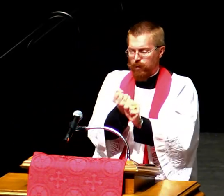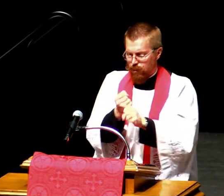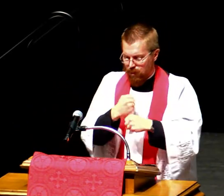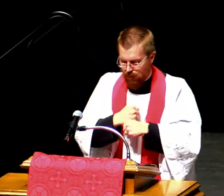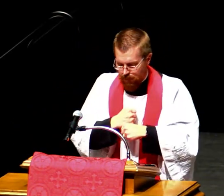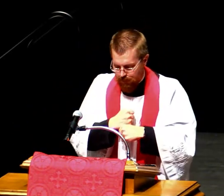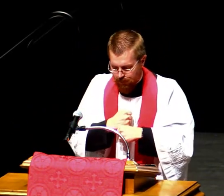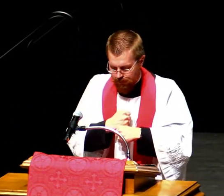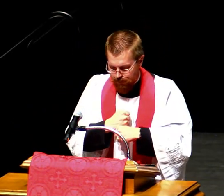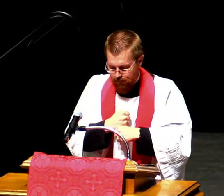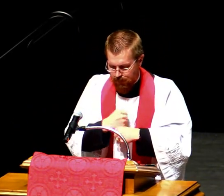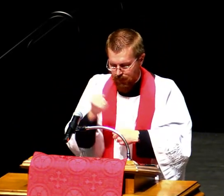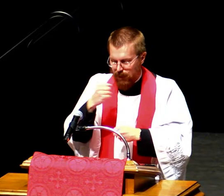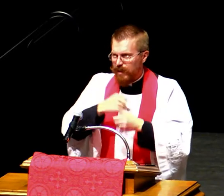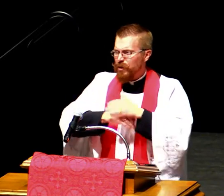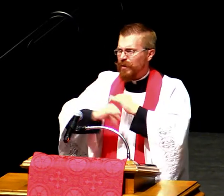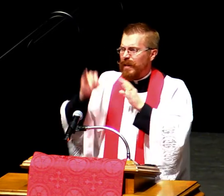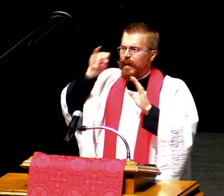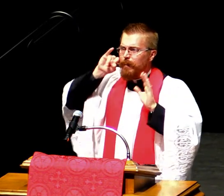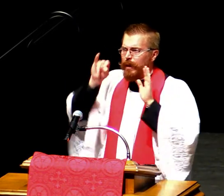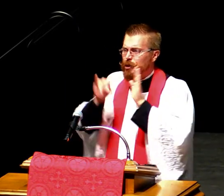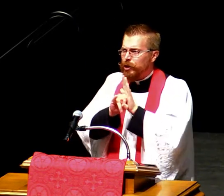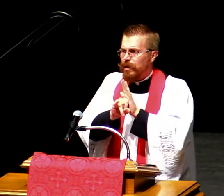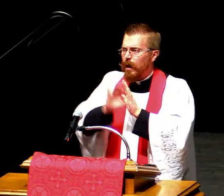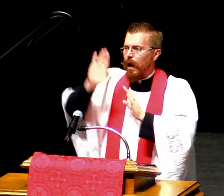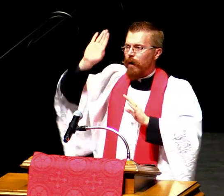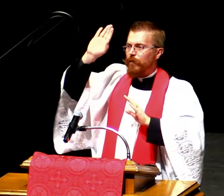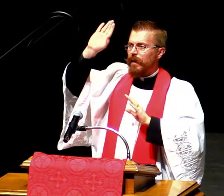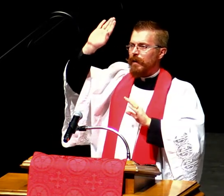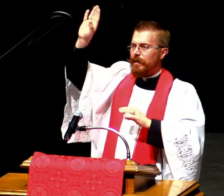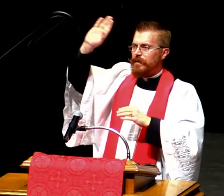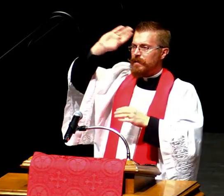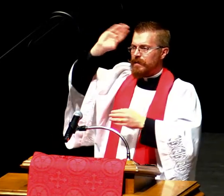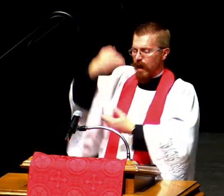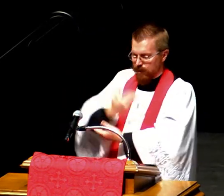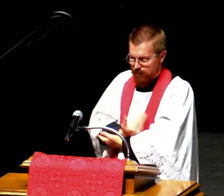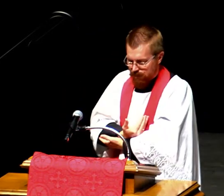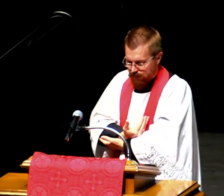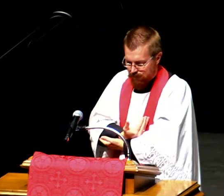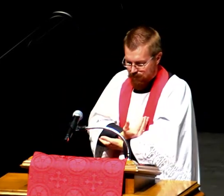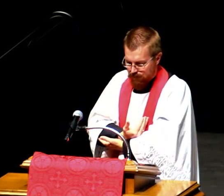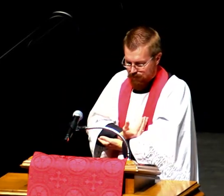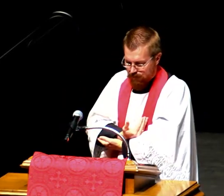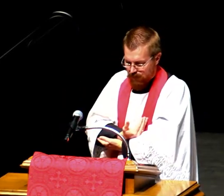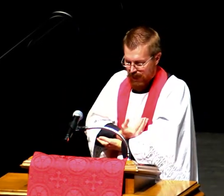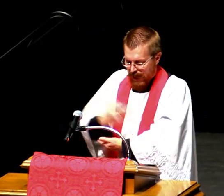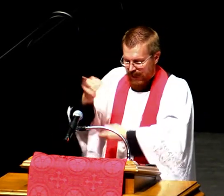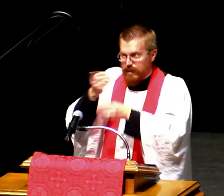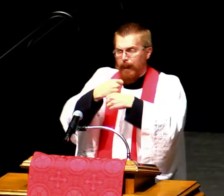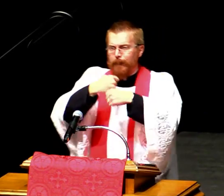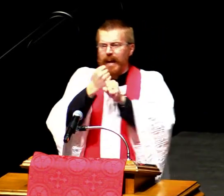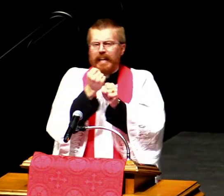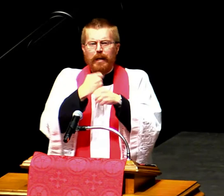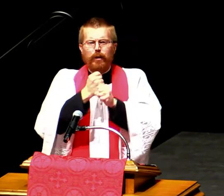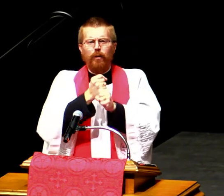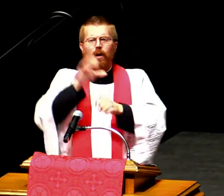you into the image of his Son. He's making you